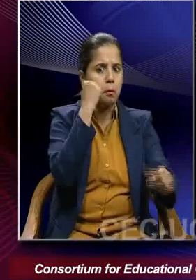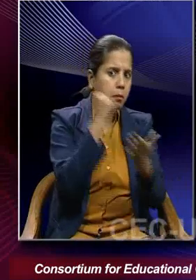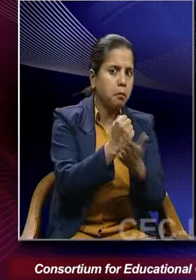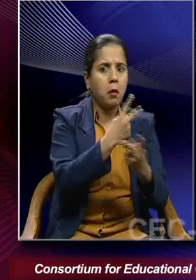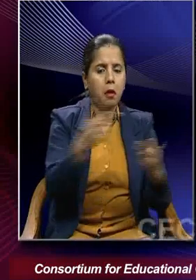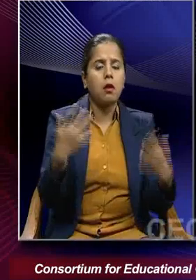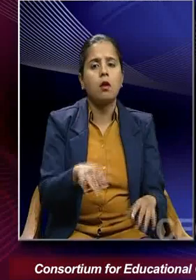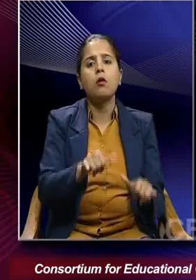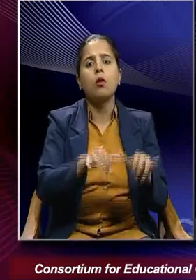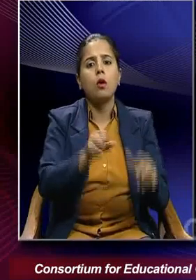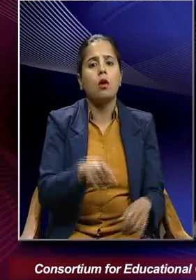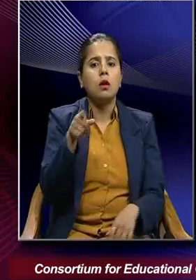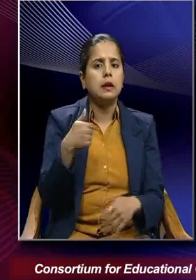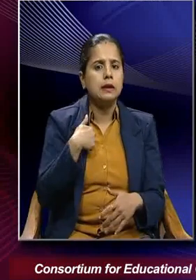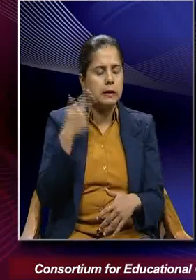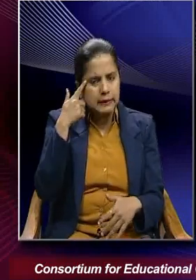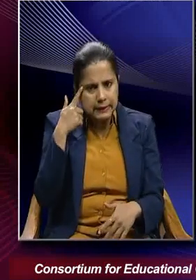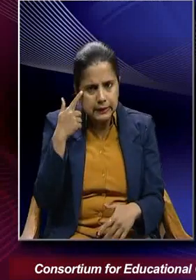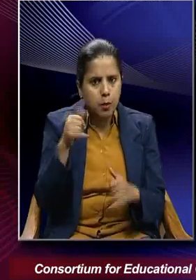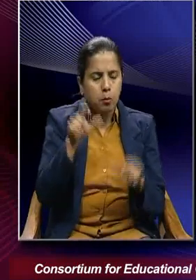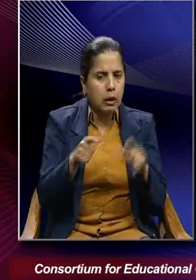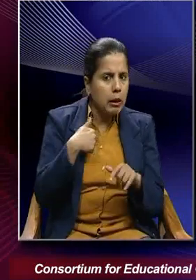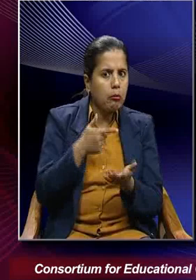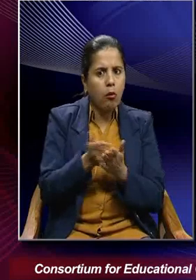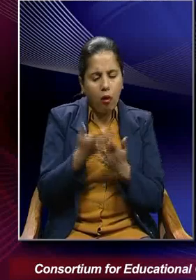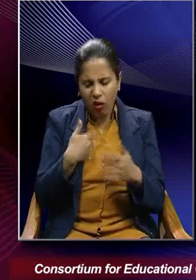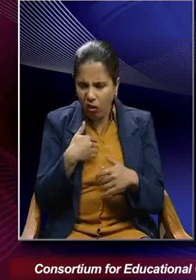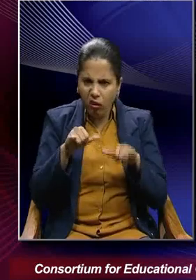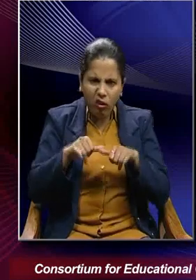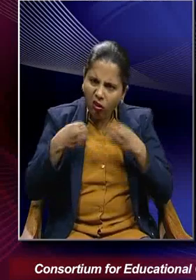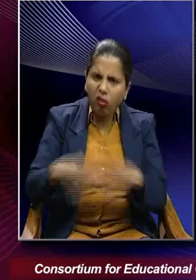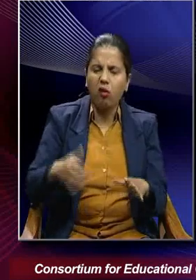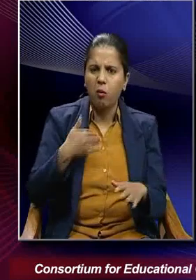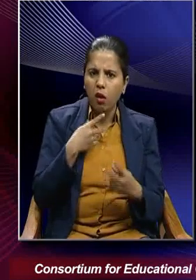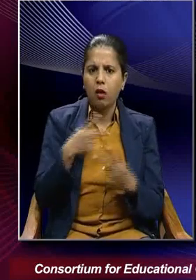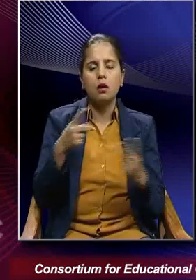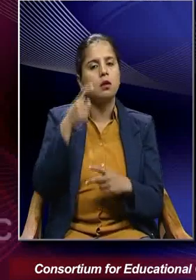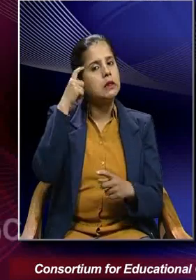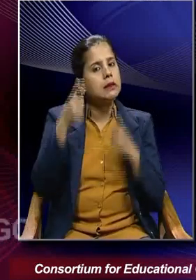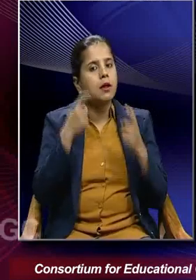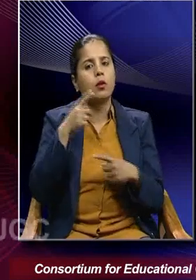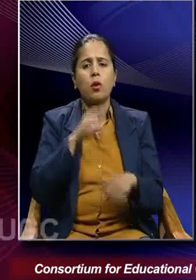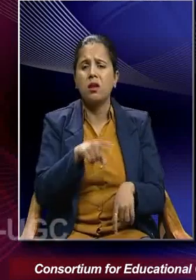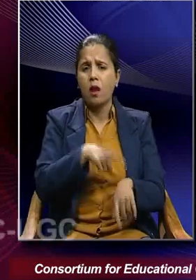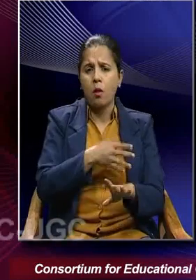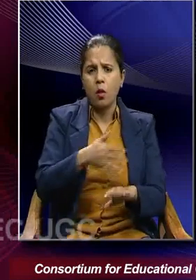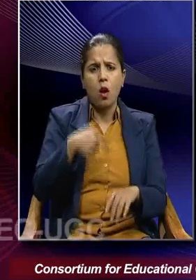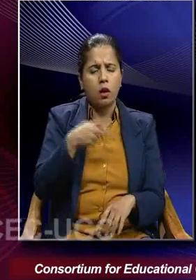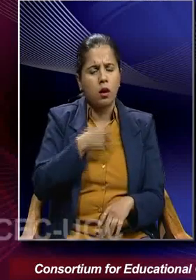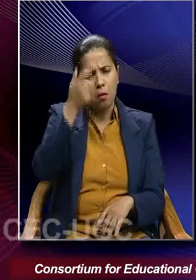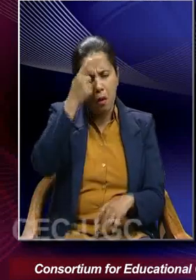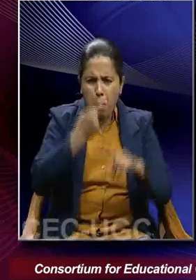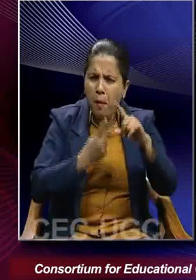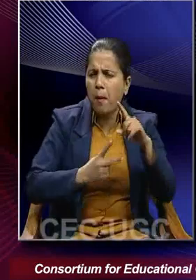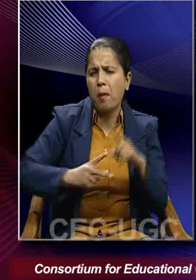they refused to back down, and the struggle also in a way intensified over a period of time. And we